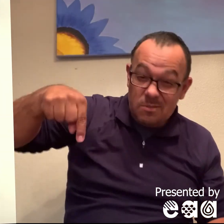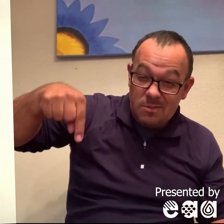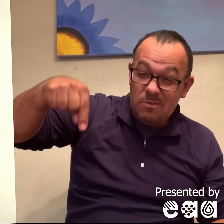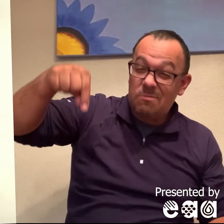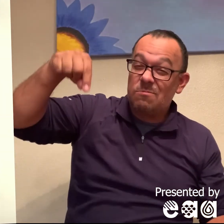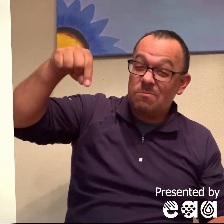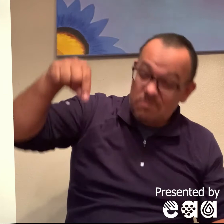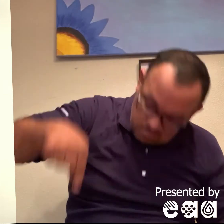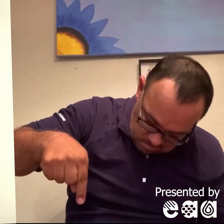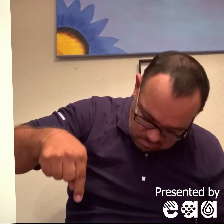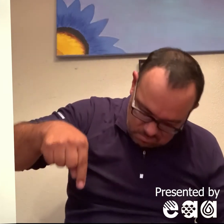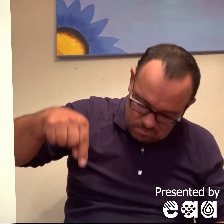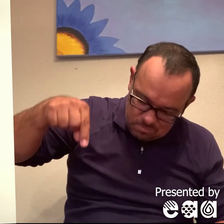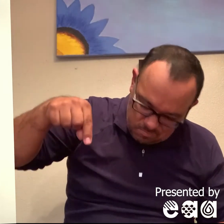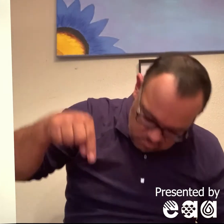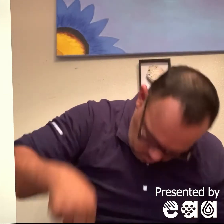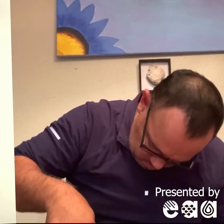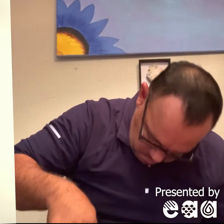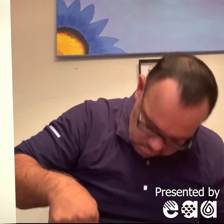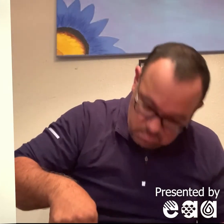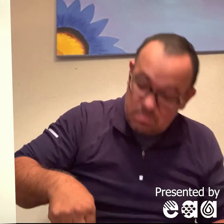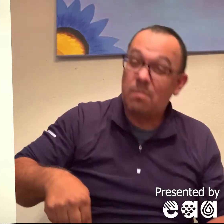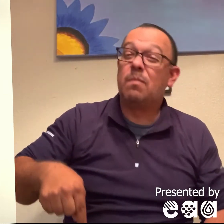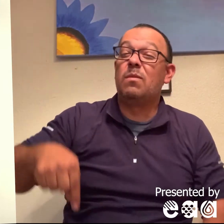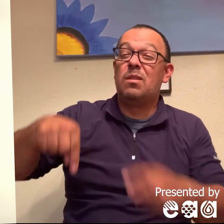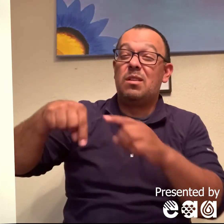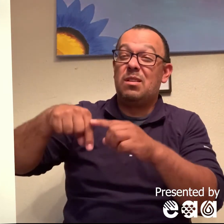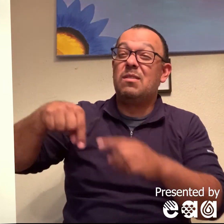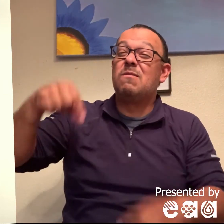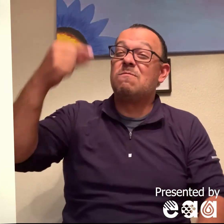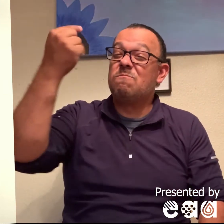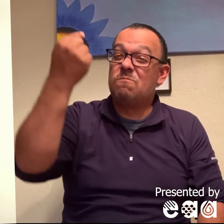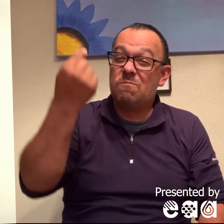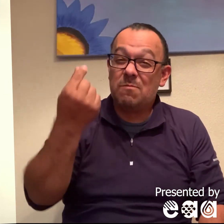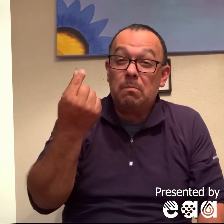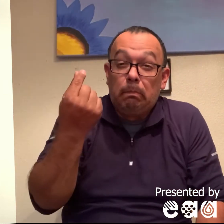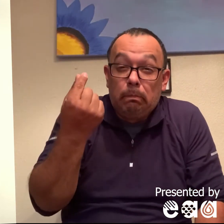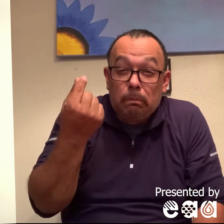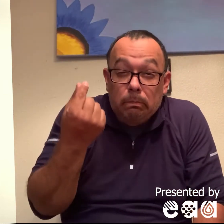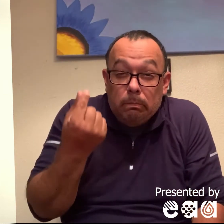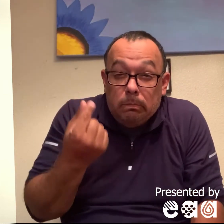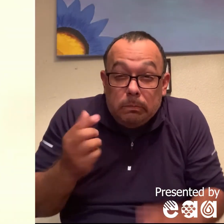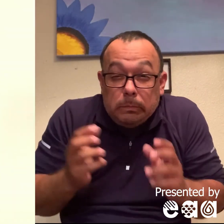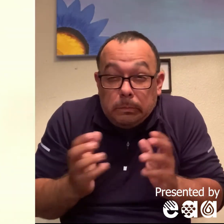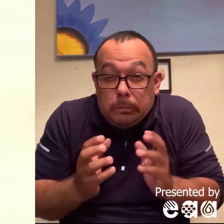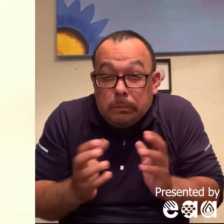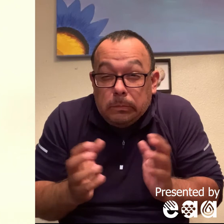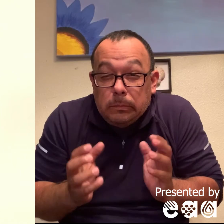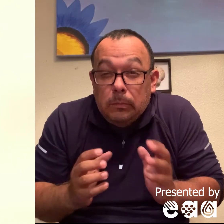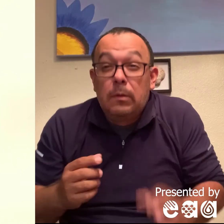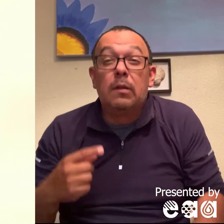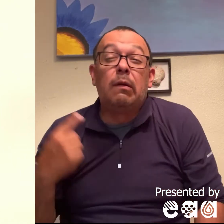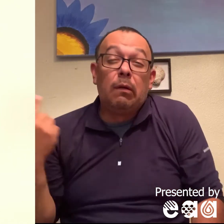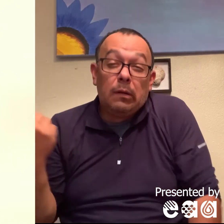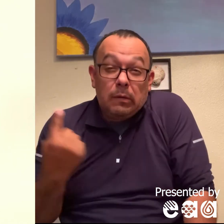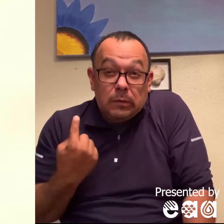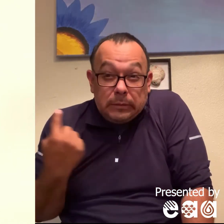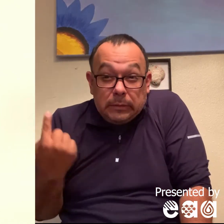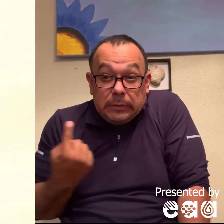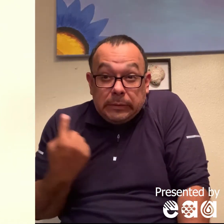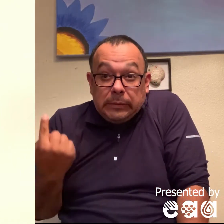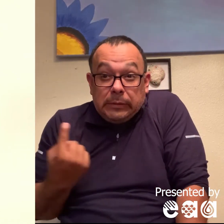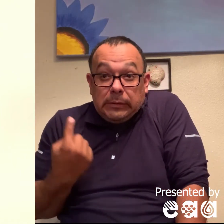Down, down, down he fell, sad and scared and